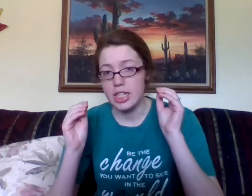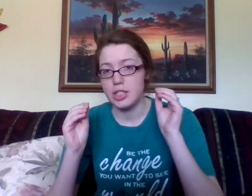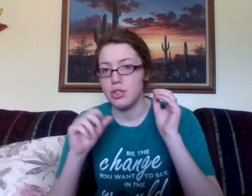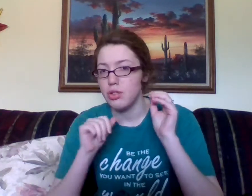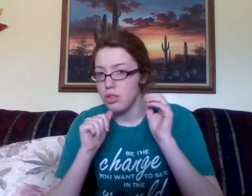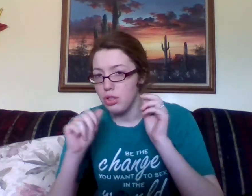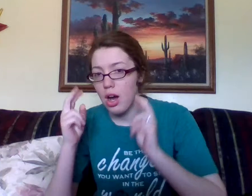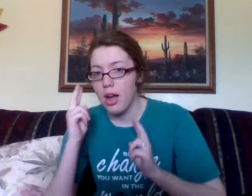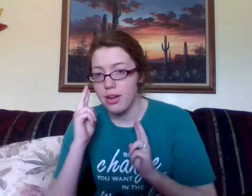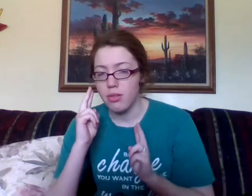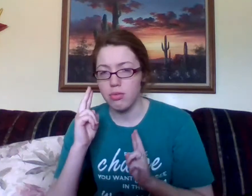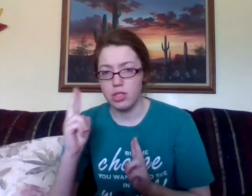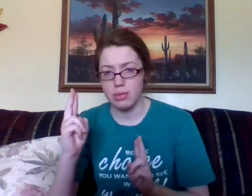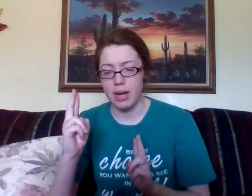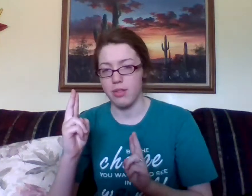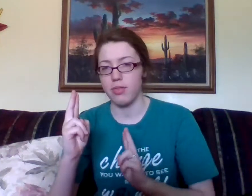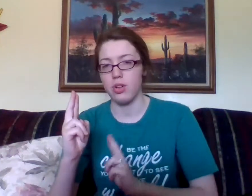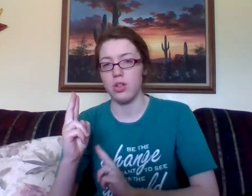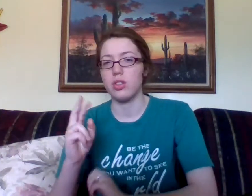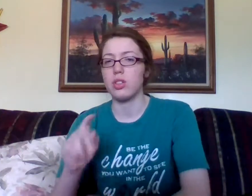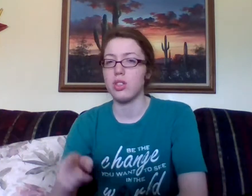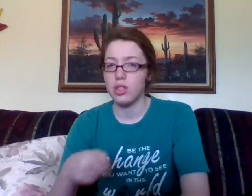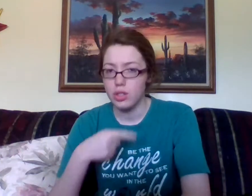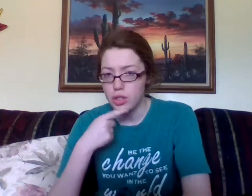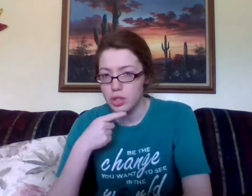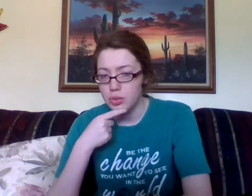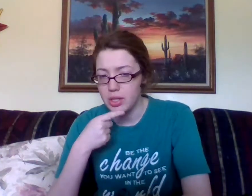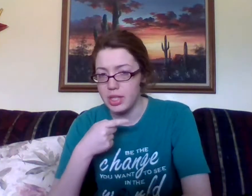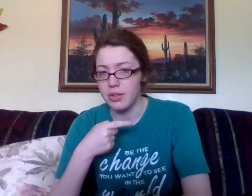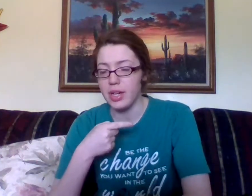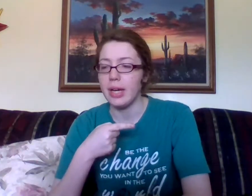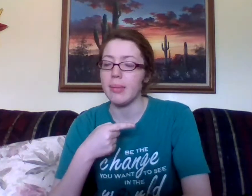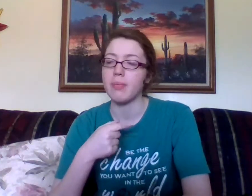is not respectful to hearing